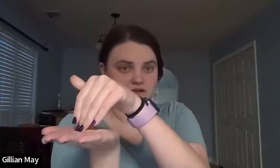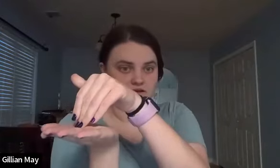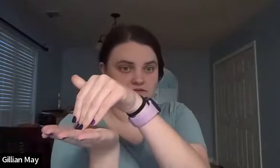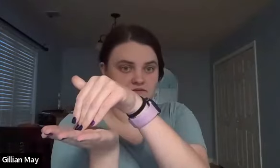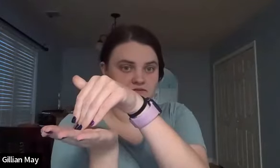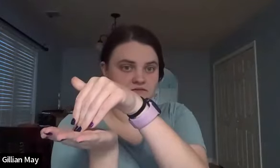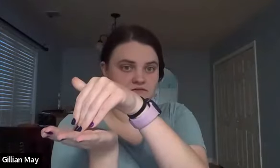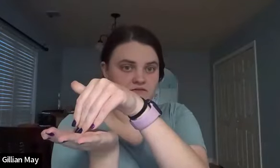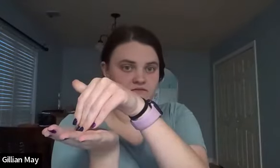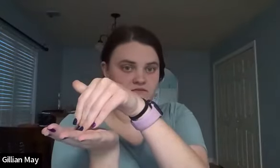1,000,000.